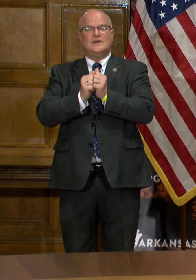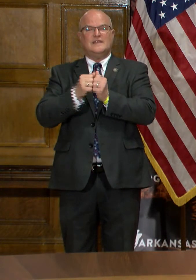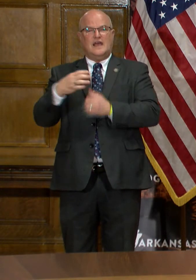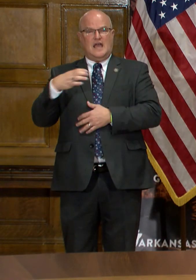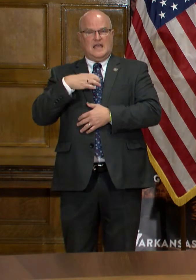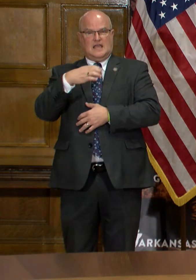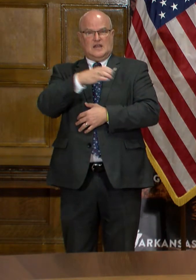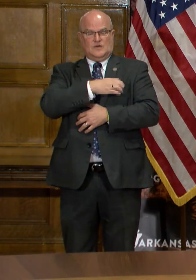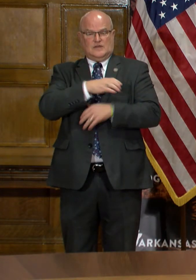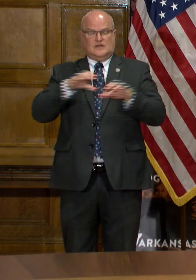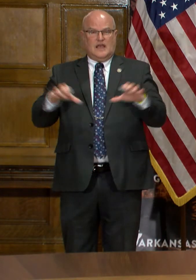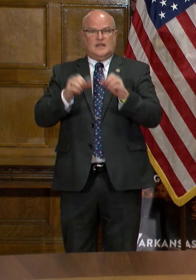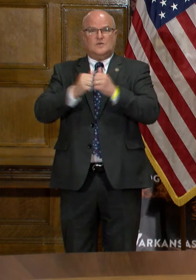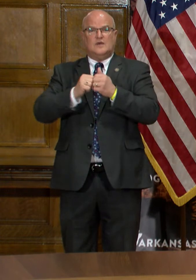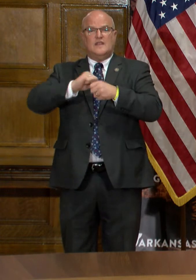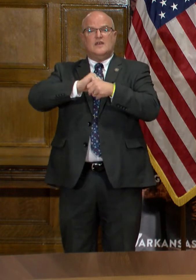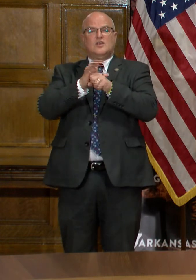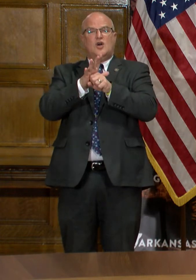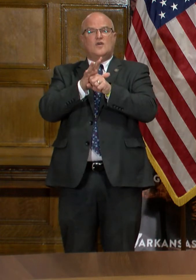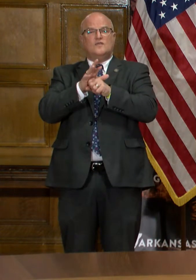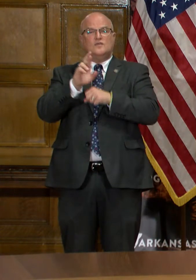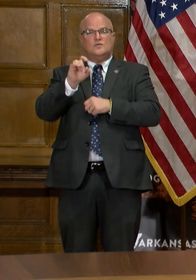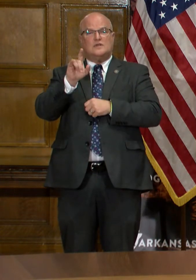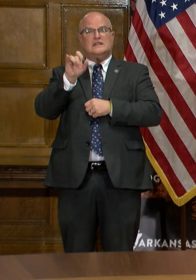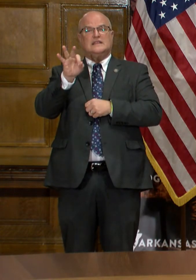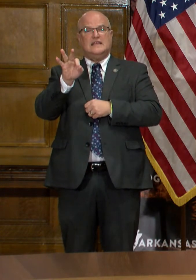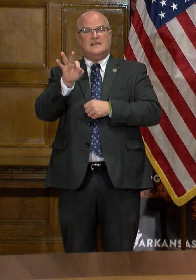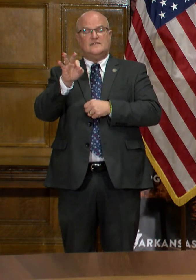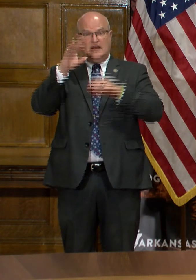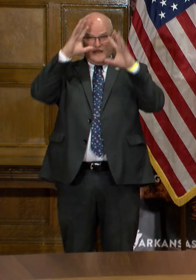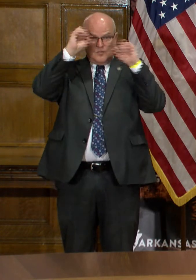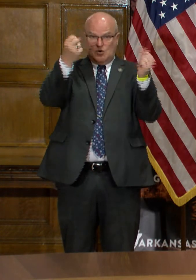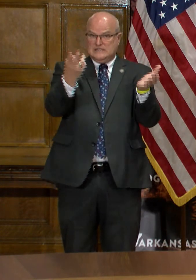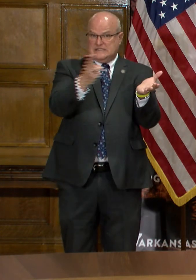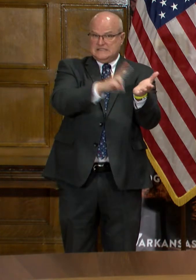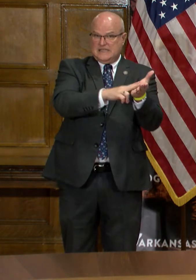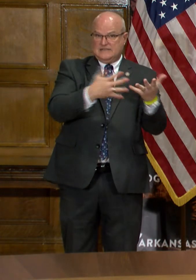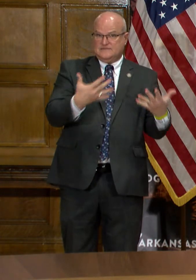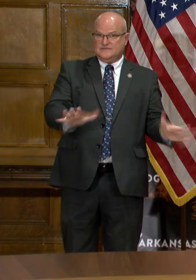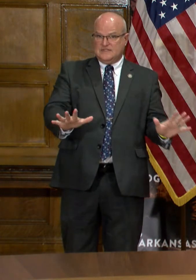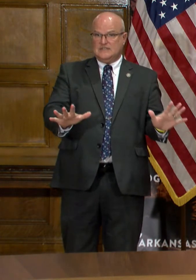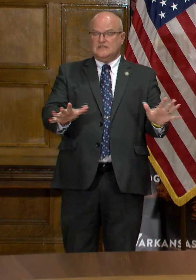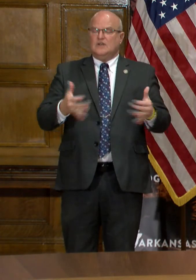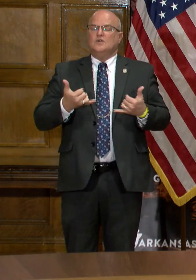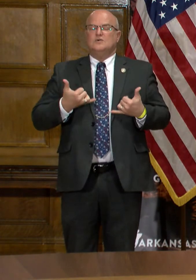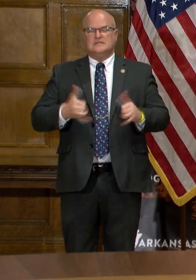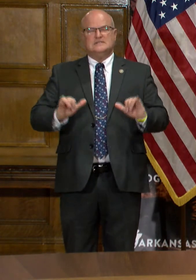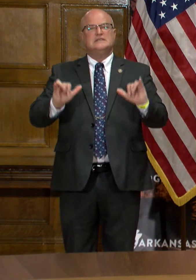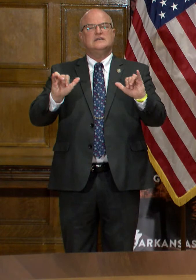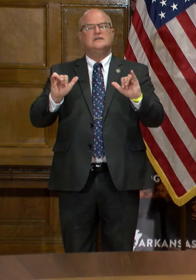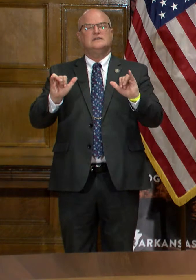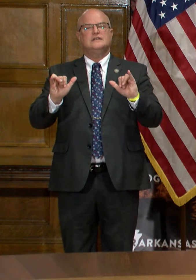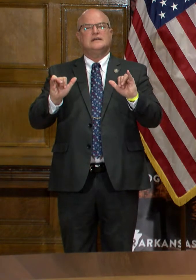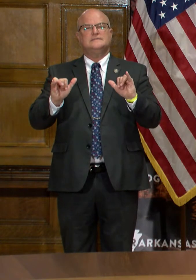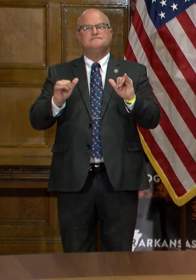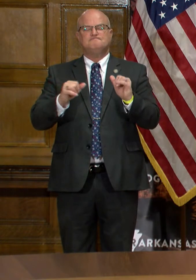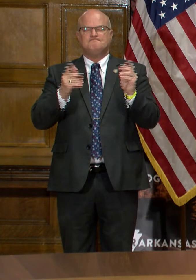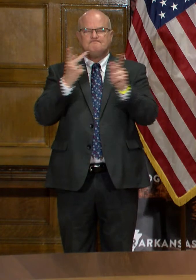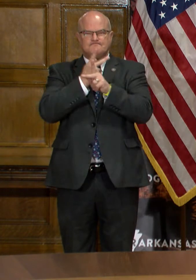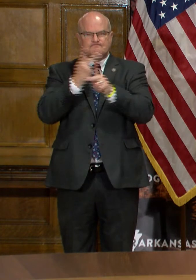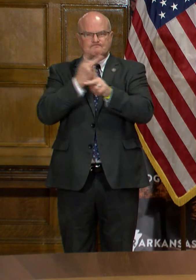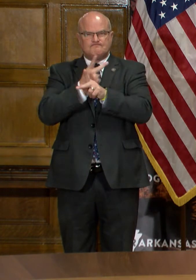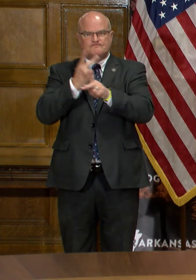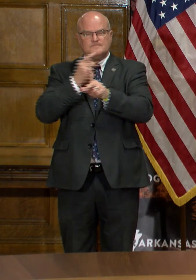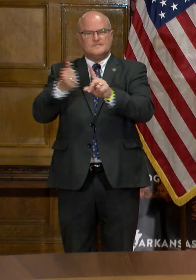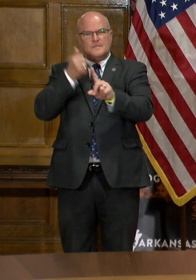congressional action with the COVID relief package that has been signed by the President. We're still trying to tabulate